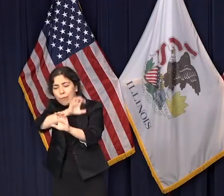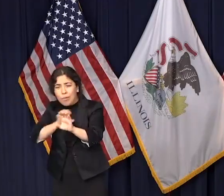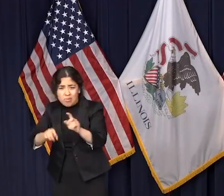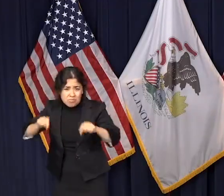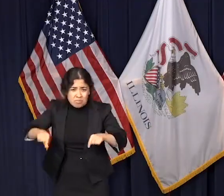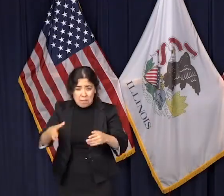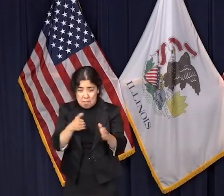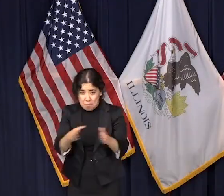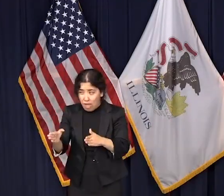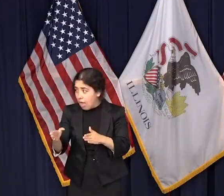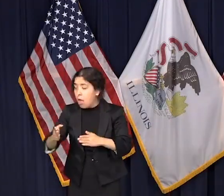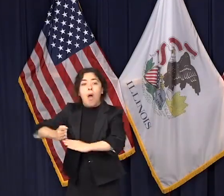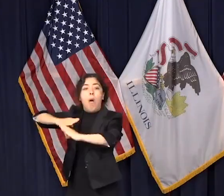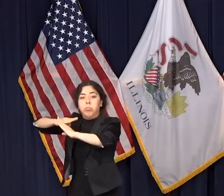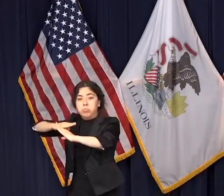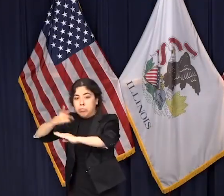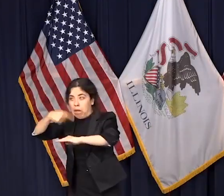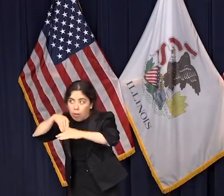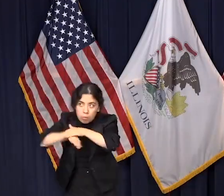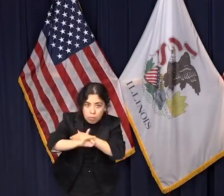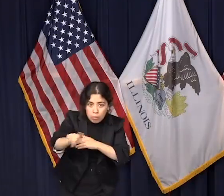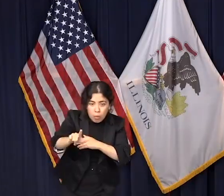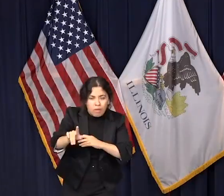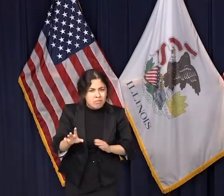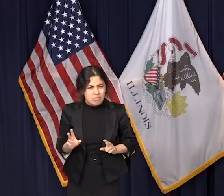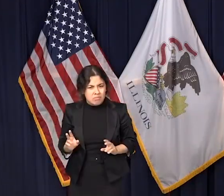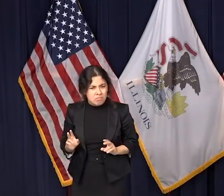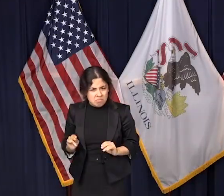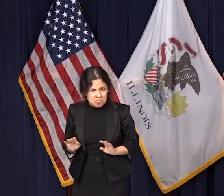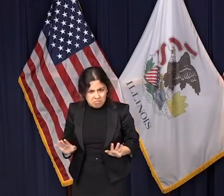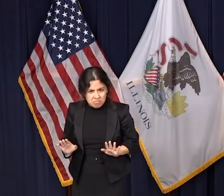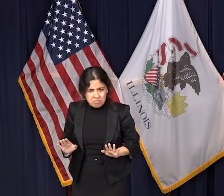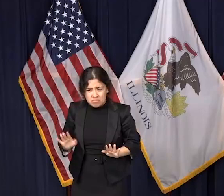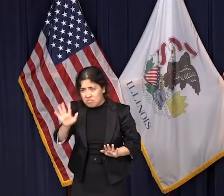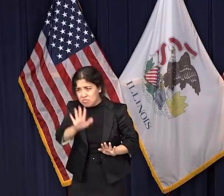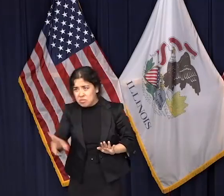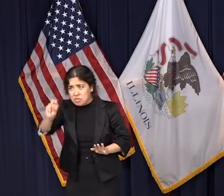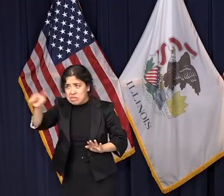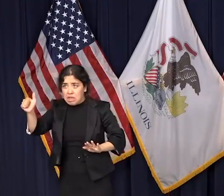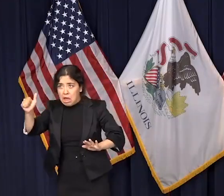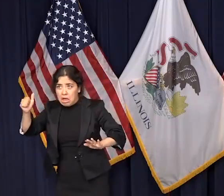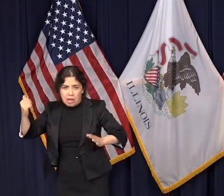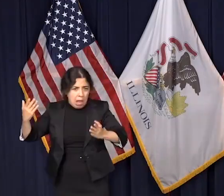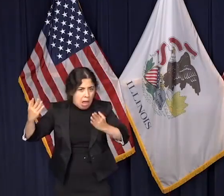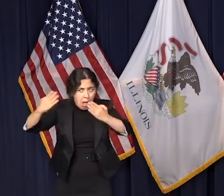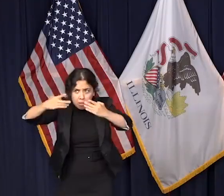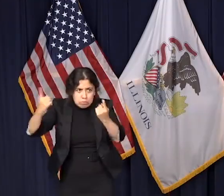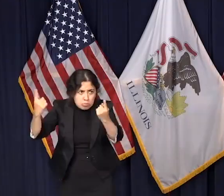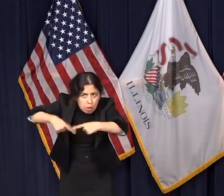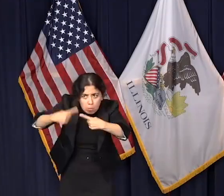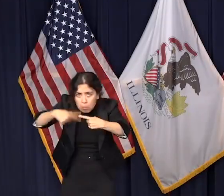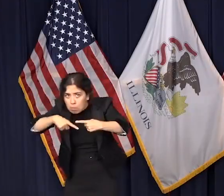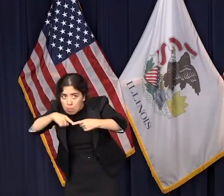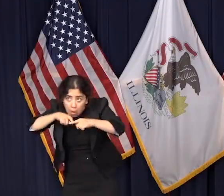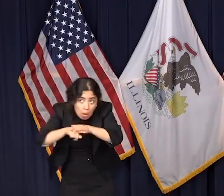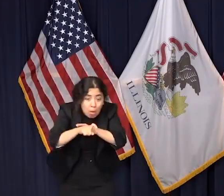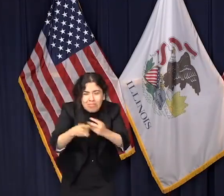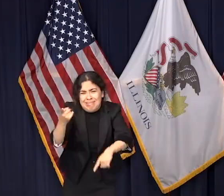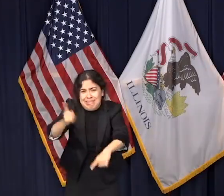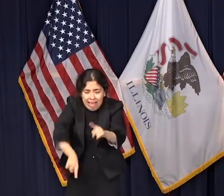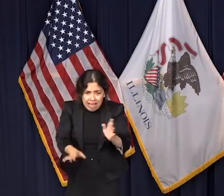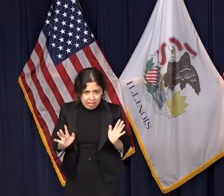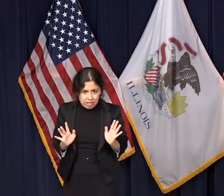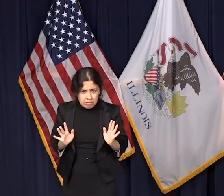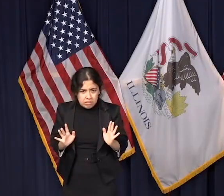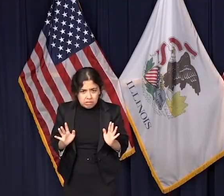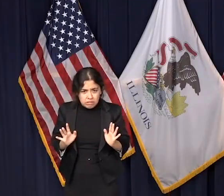And we're not going to stop people who live in Illinois and work in Wisconsin from doing so. And you can't ask somebody who crosses the border every day to go to work,